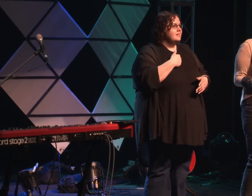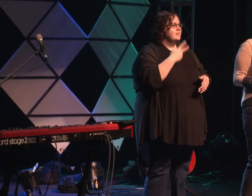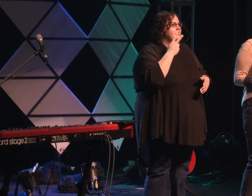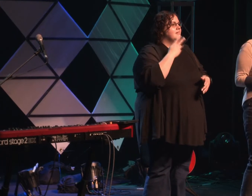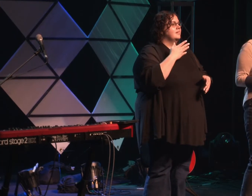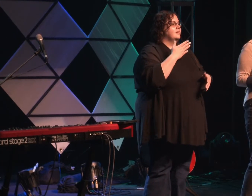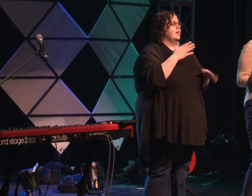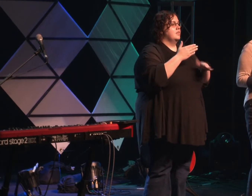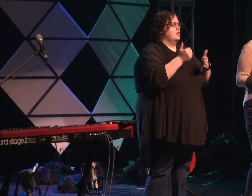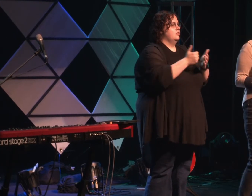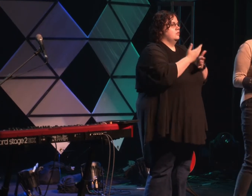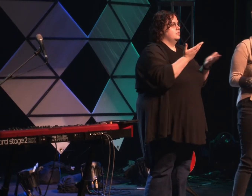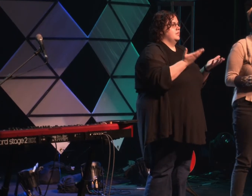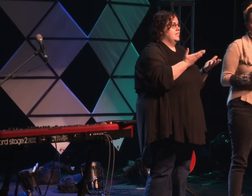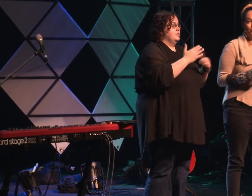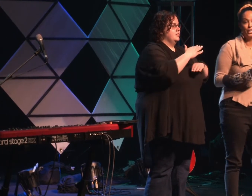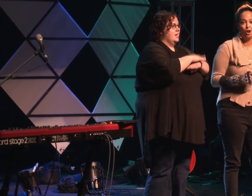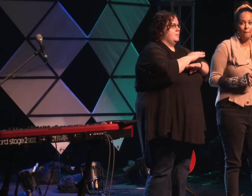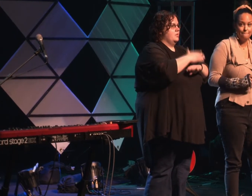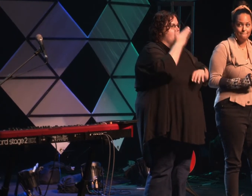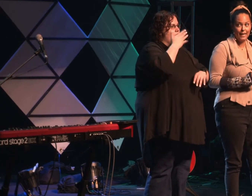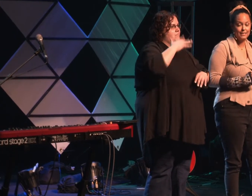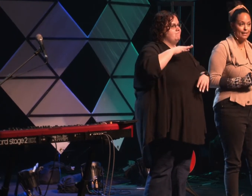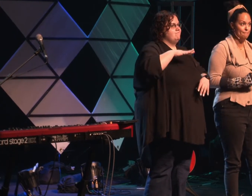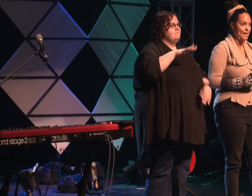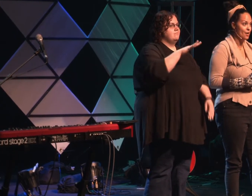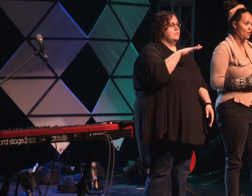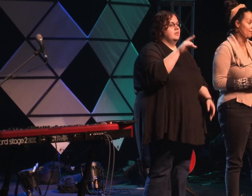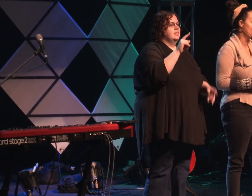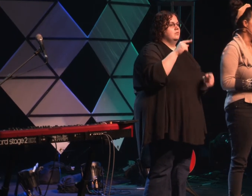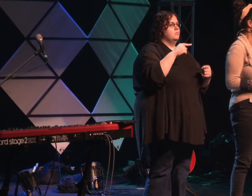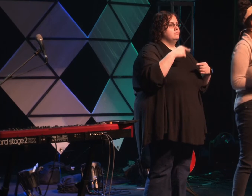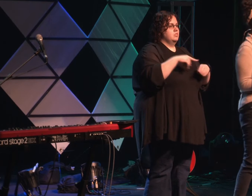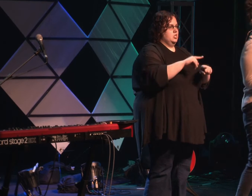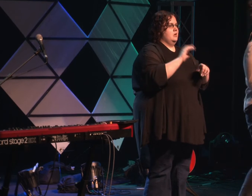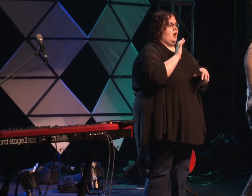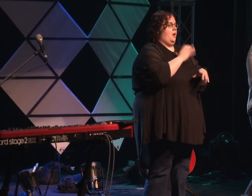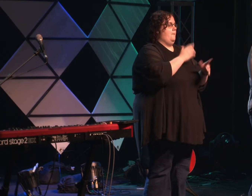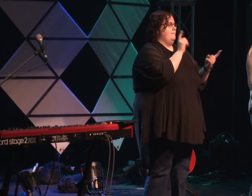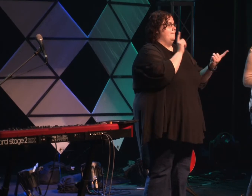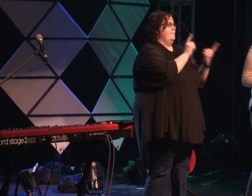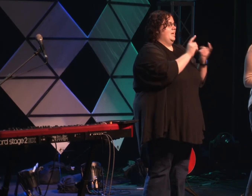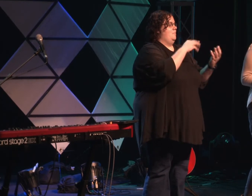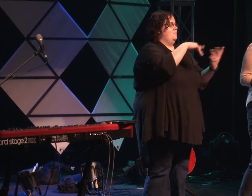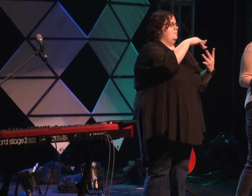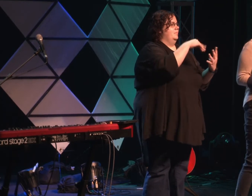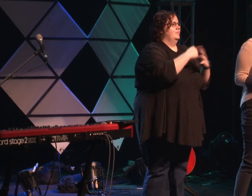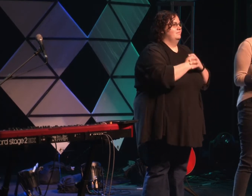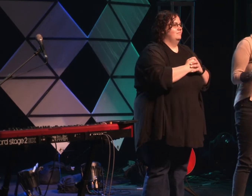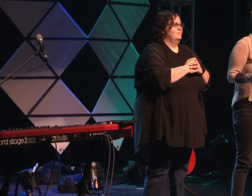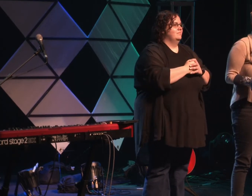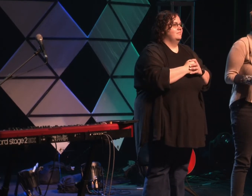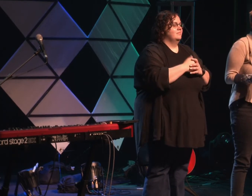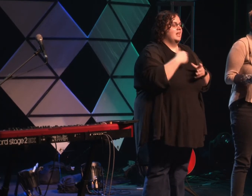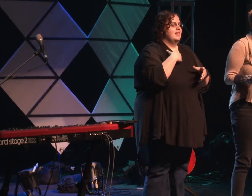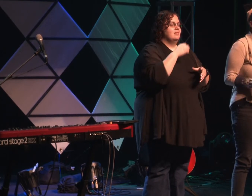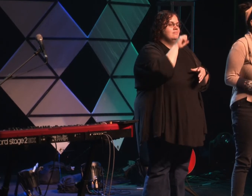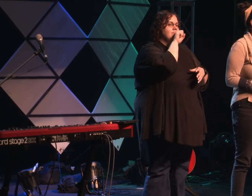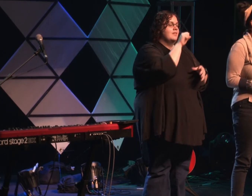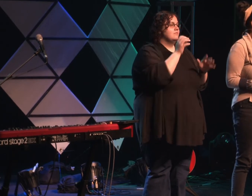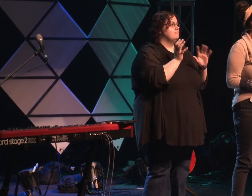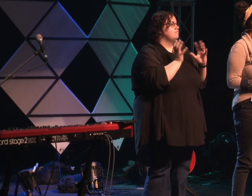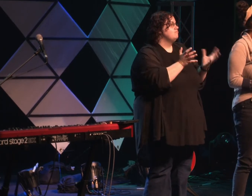the new here table in the atrium during our meet and mingle. I like that. And I would love to chat with